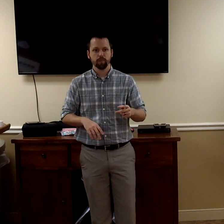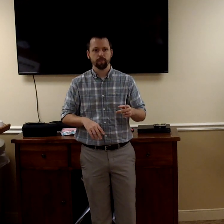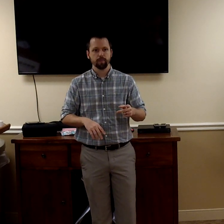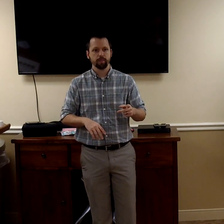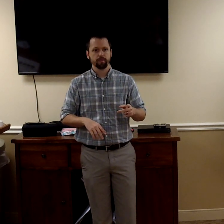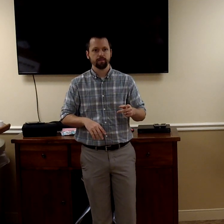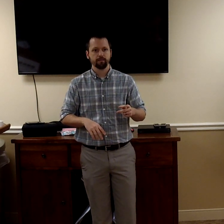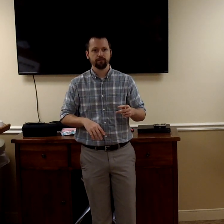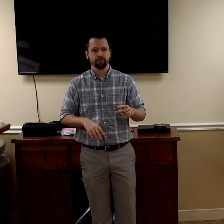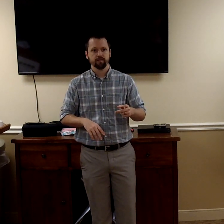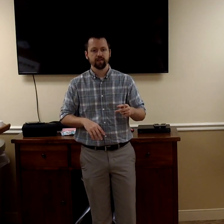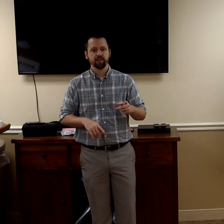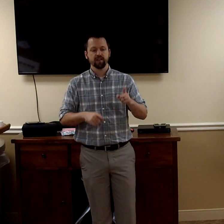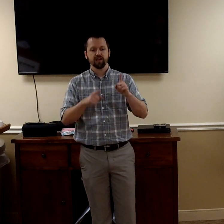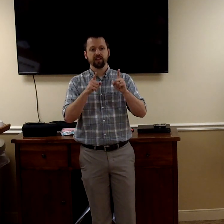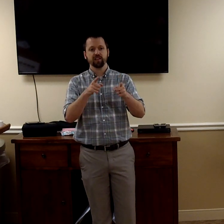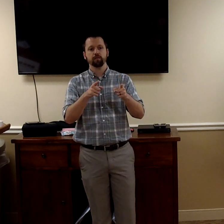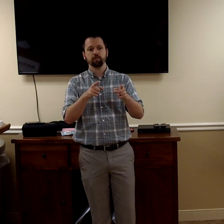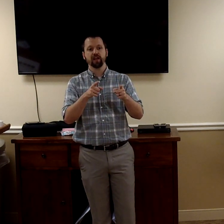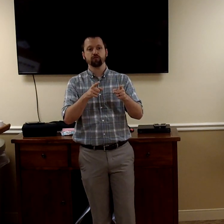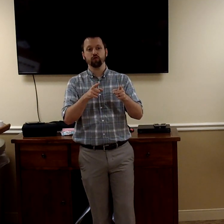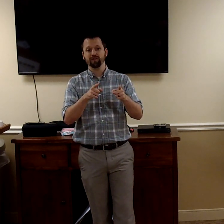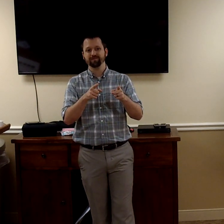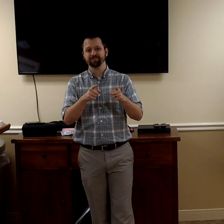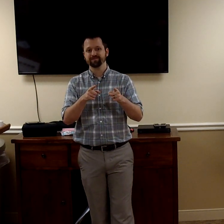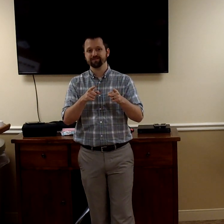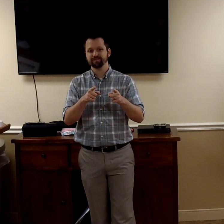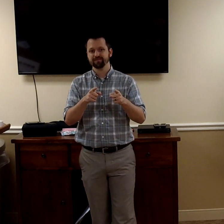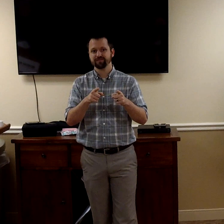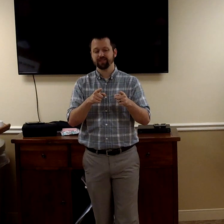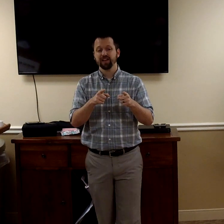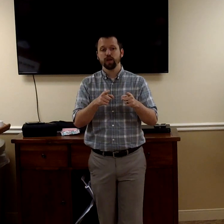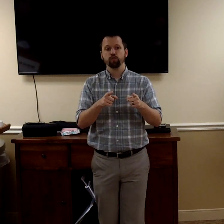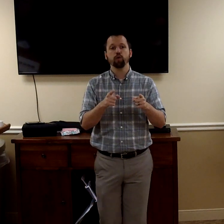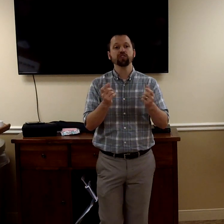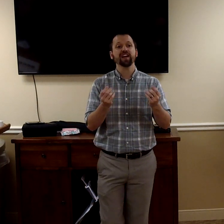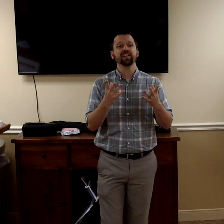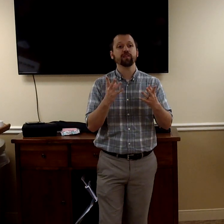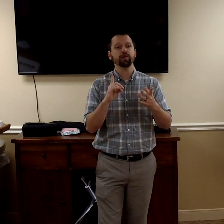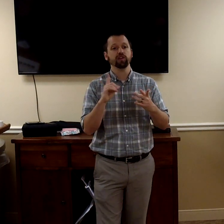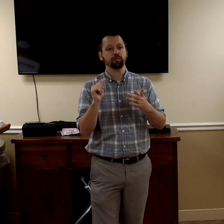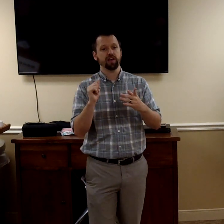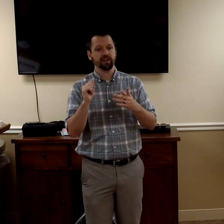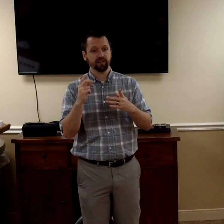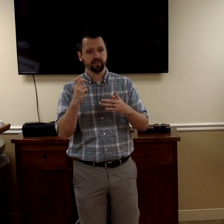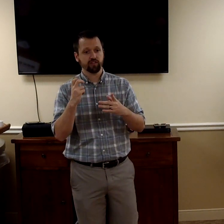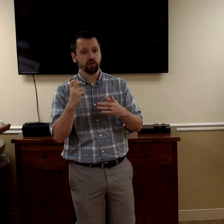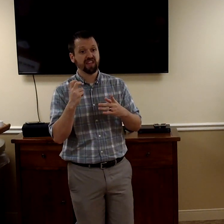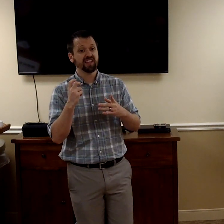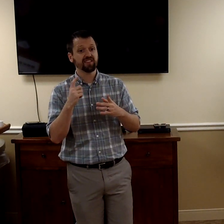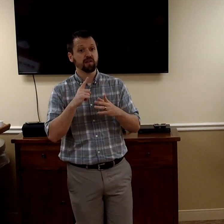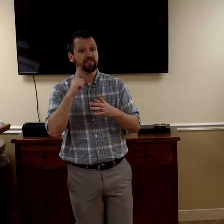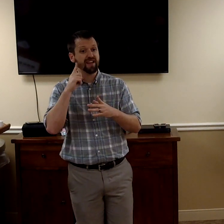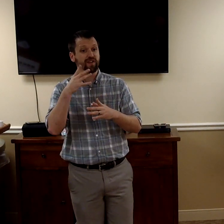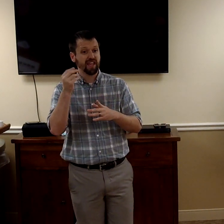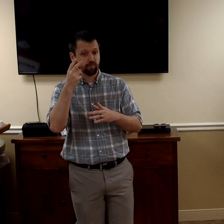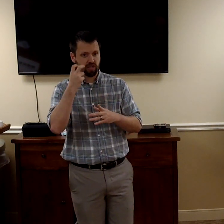here behind Daytona State College School. Blind school. Just blind. Multi-disability blind. So they get some deaf and blind